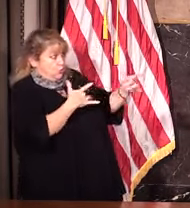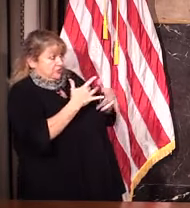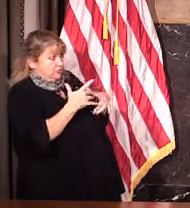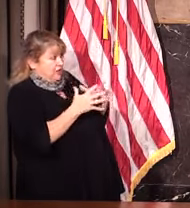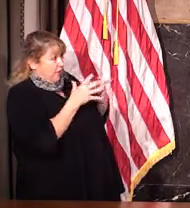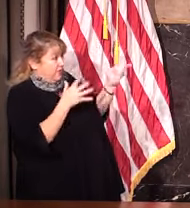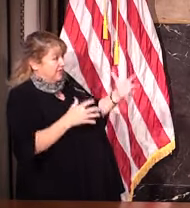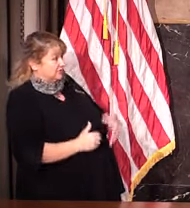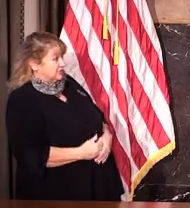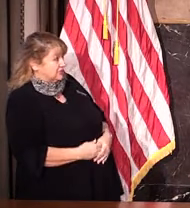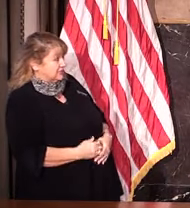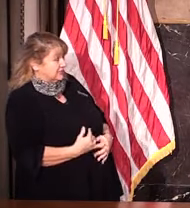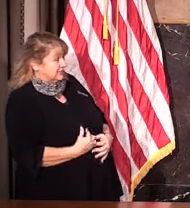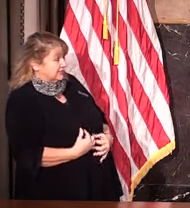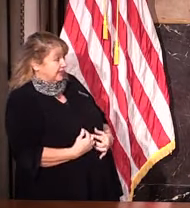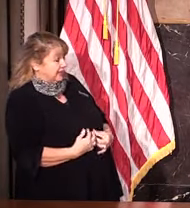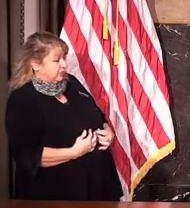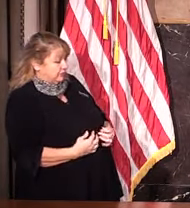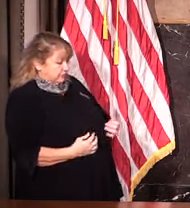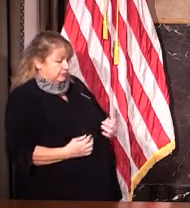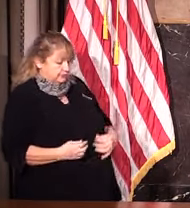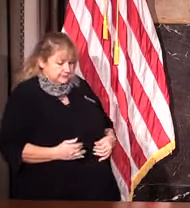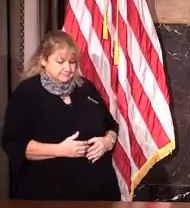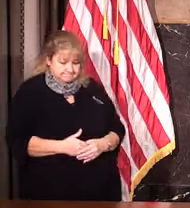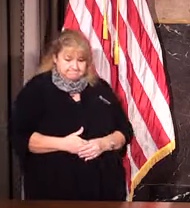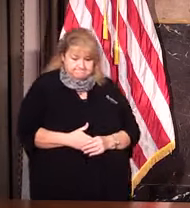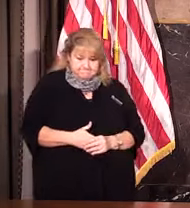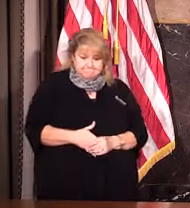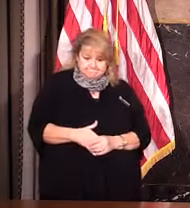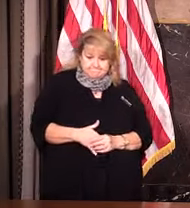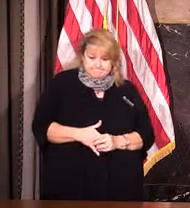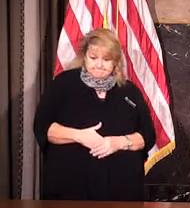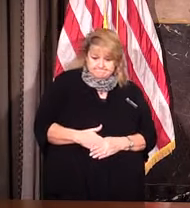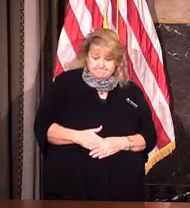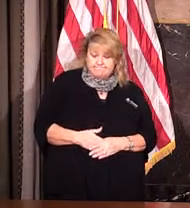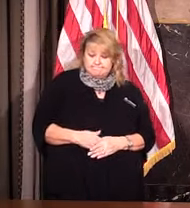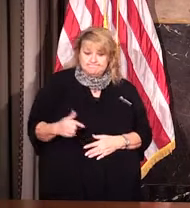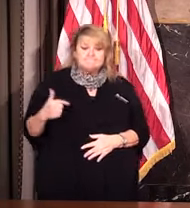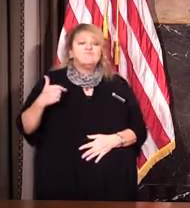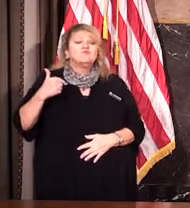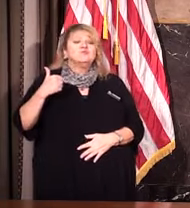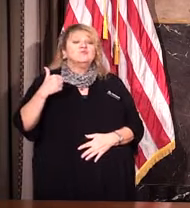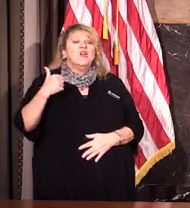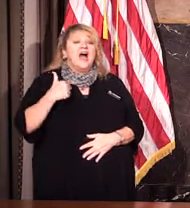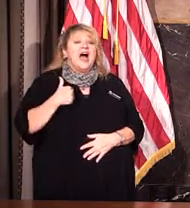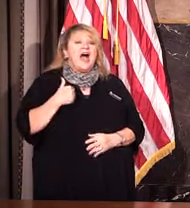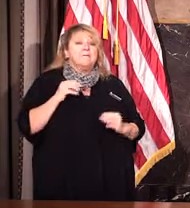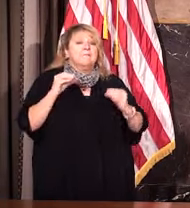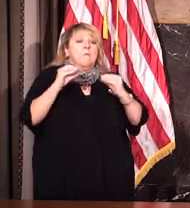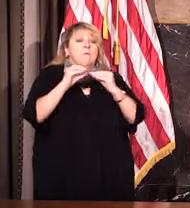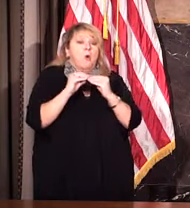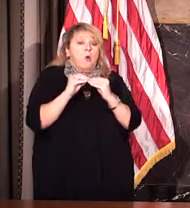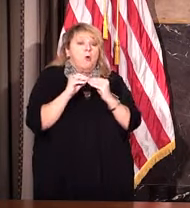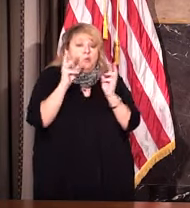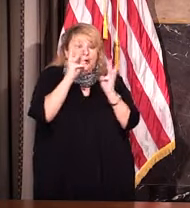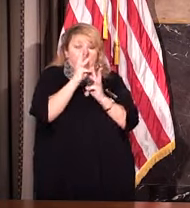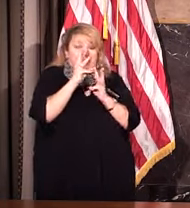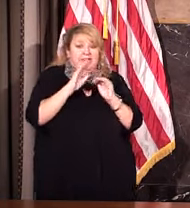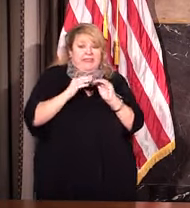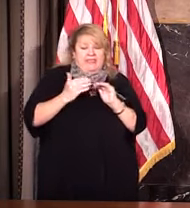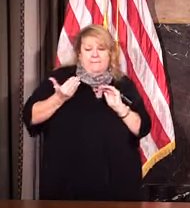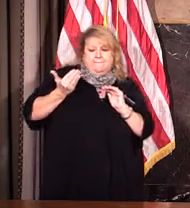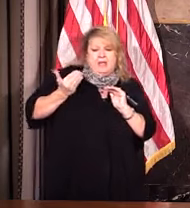I think I'm more concerned than I probably would have been based on the experience in October. We had been able to reach